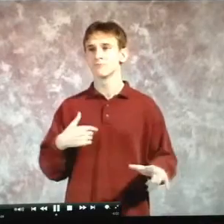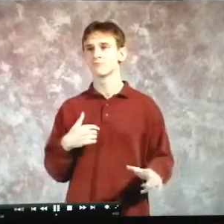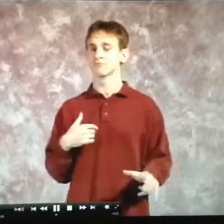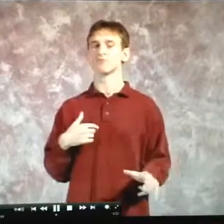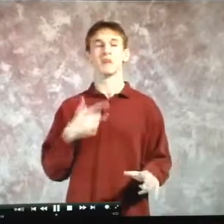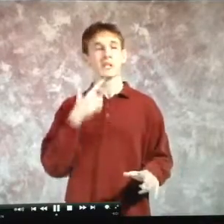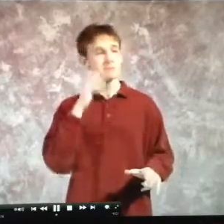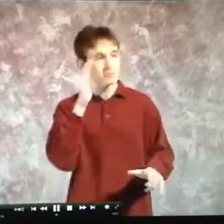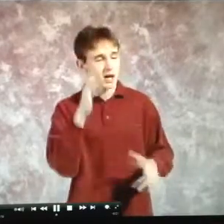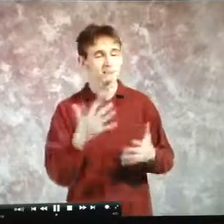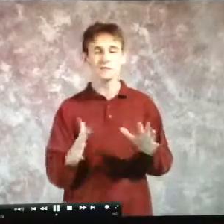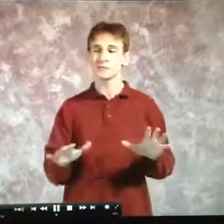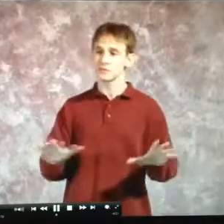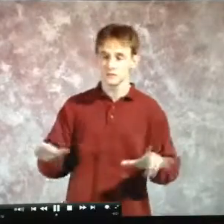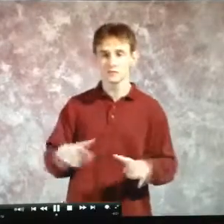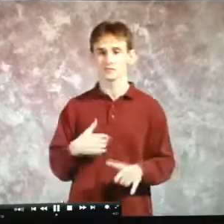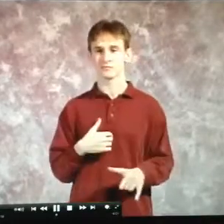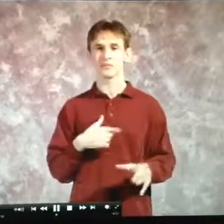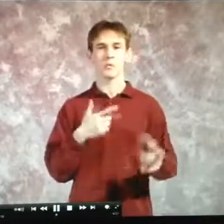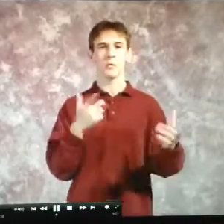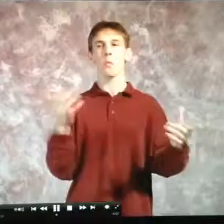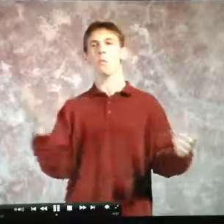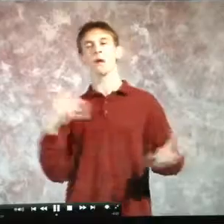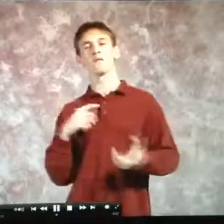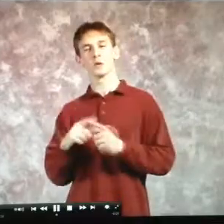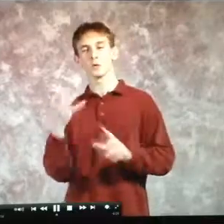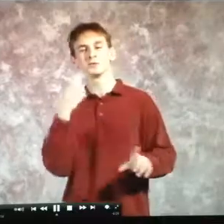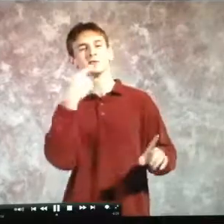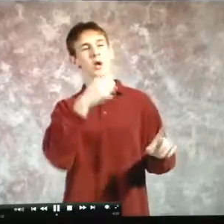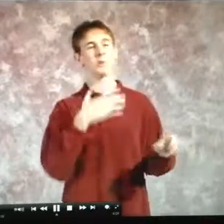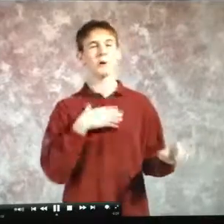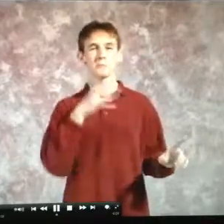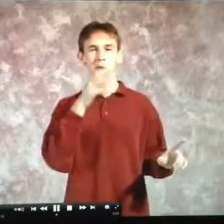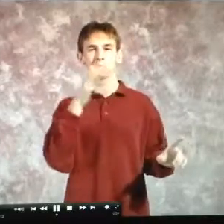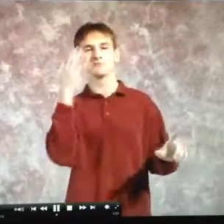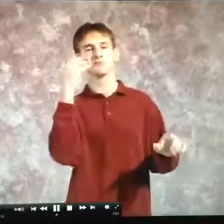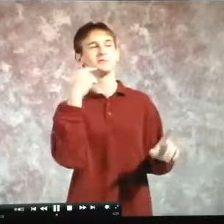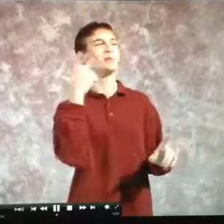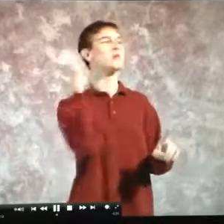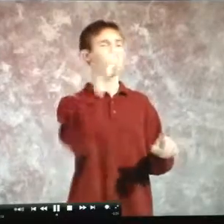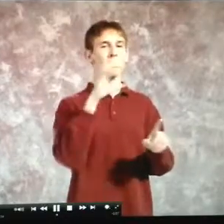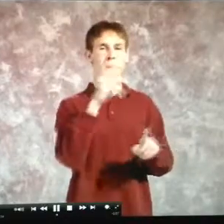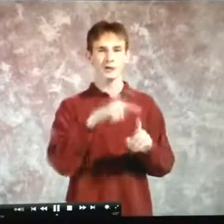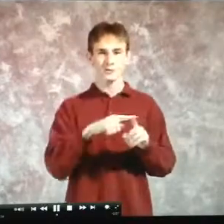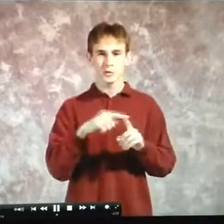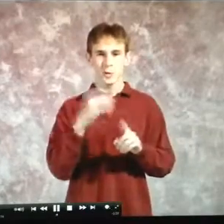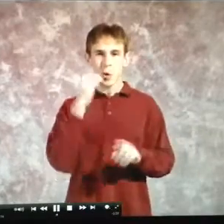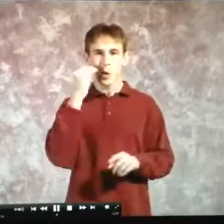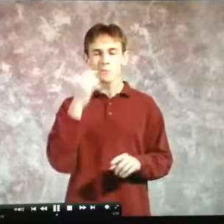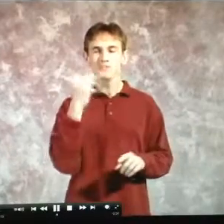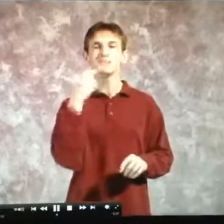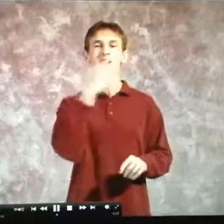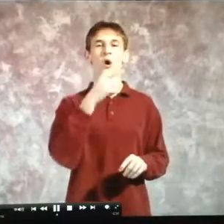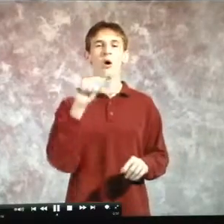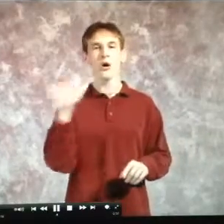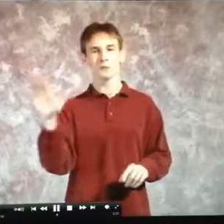break. I told them, bye, and I told my mom I wanted to go back home,